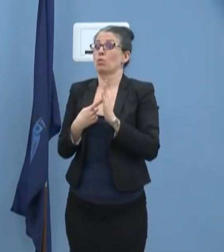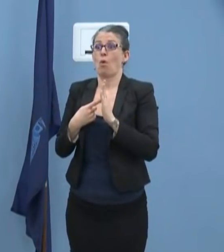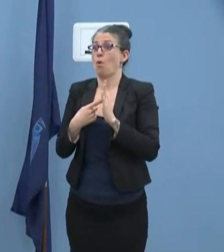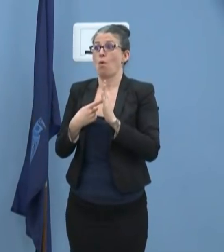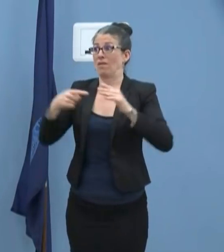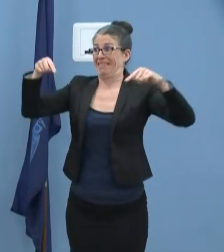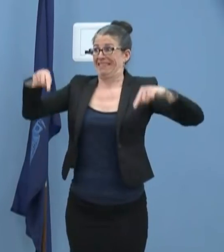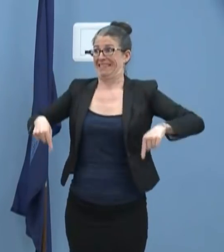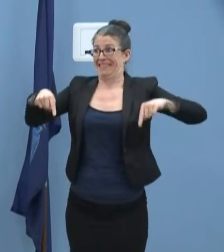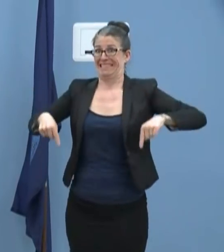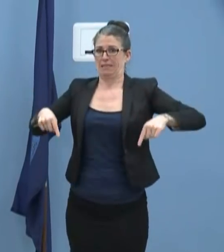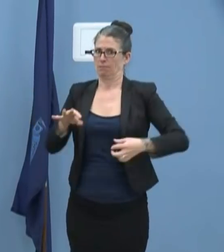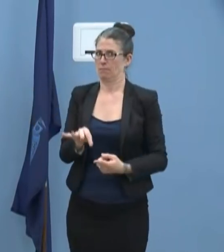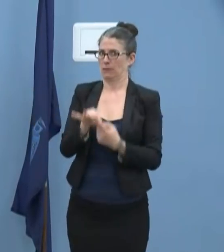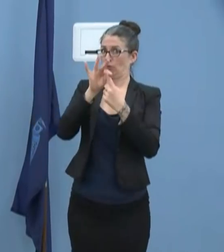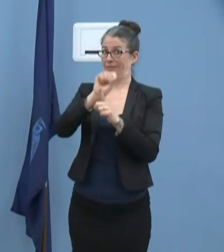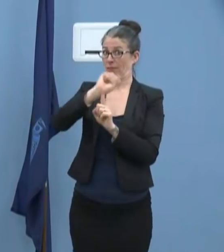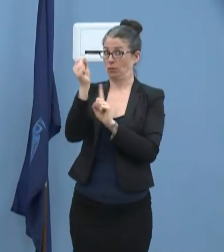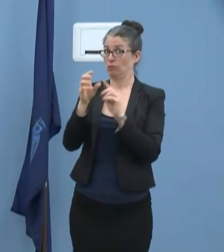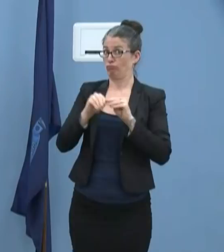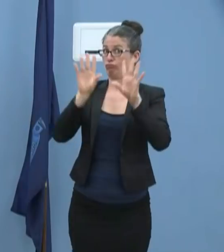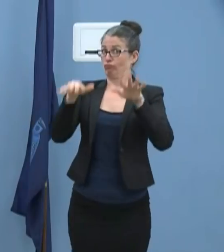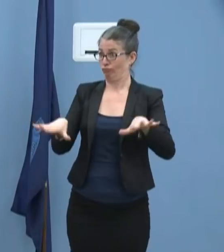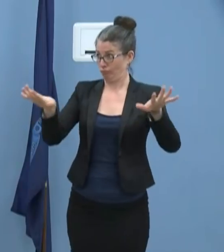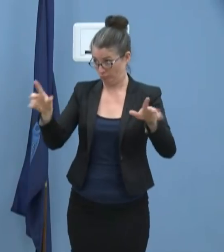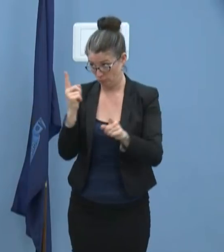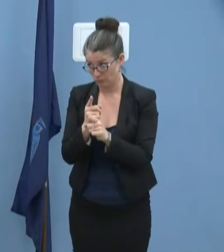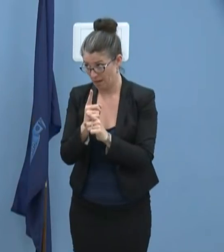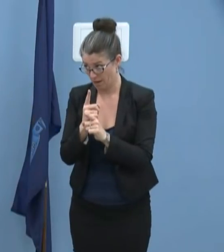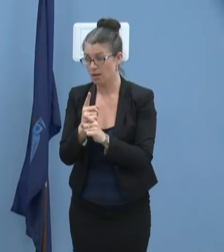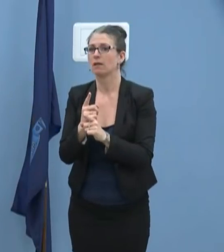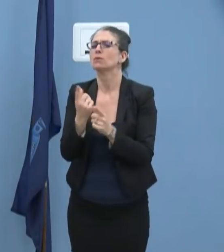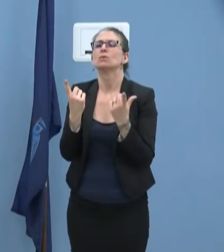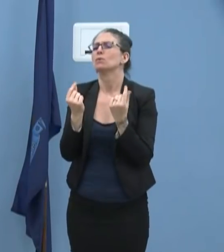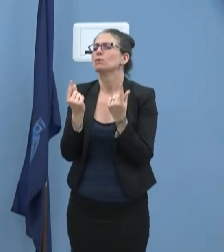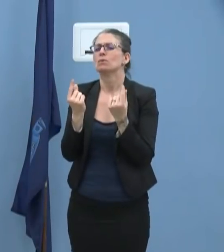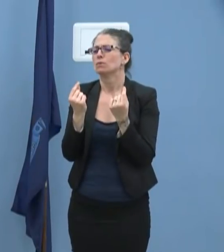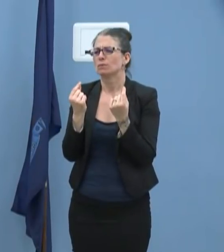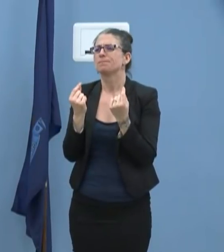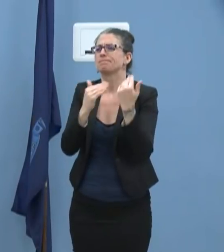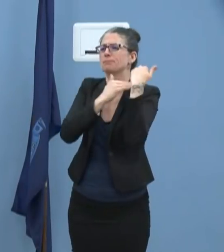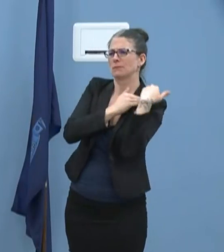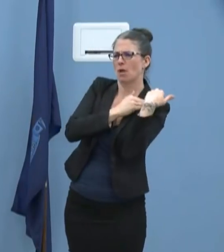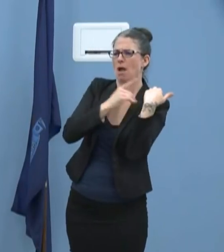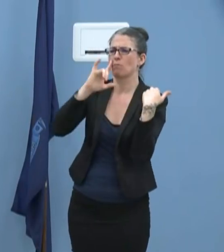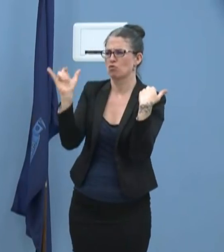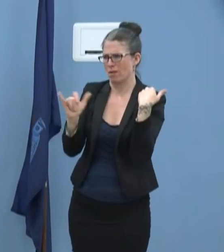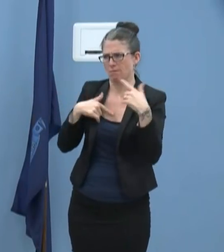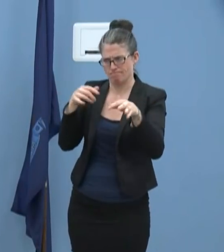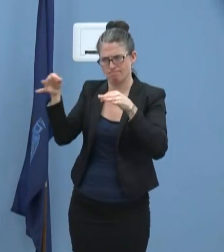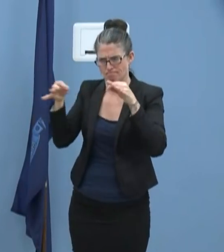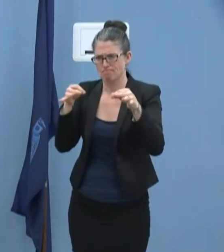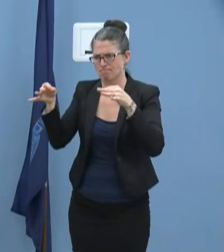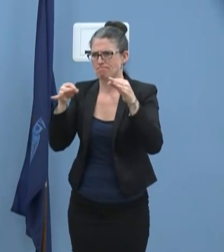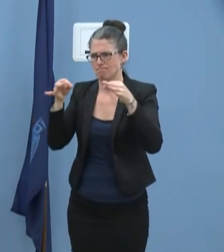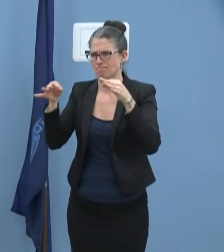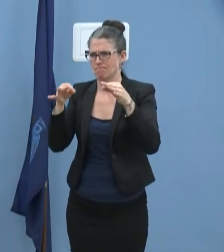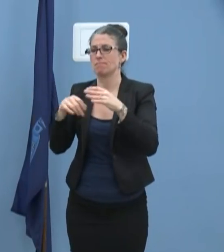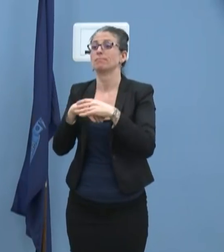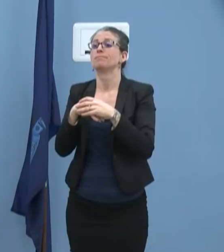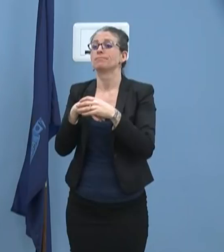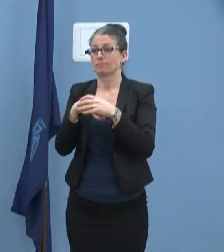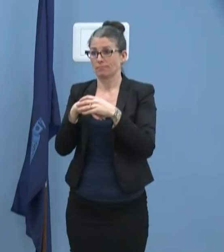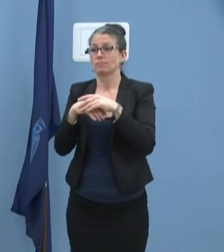coronavirus? And one of the ways in which we have, right now, public health nurses are assisting our